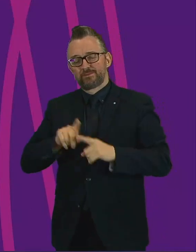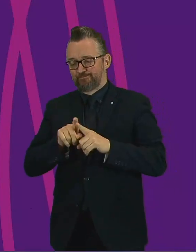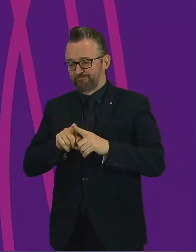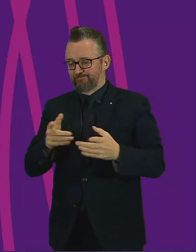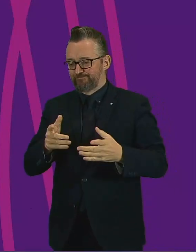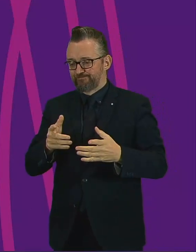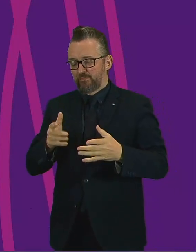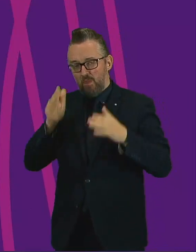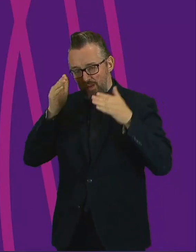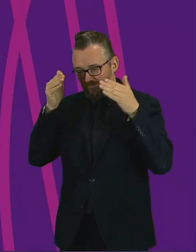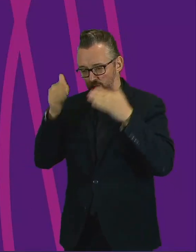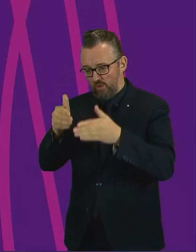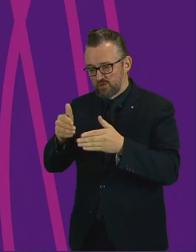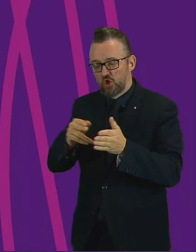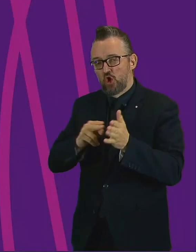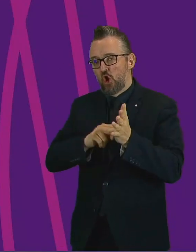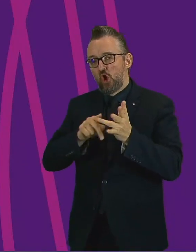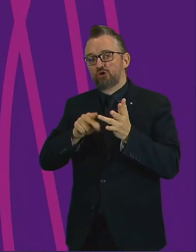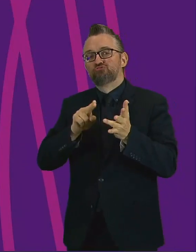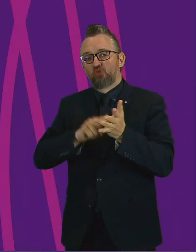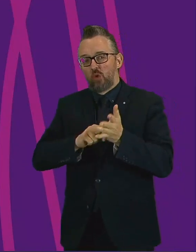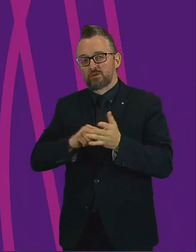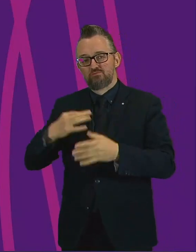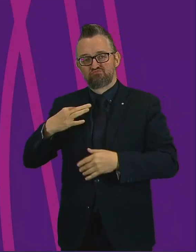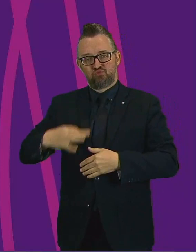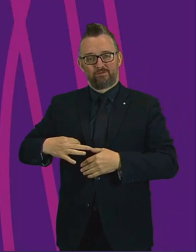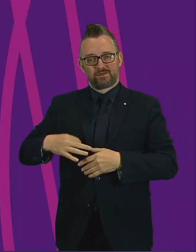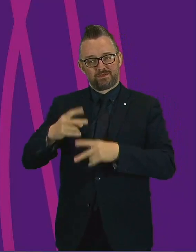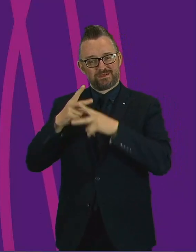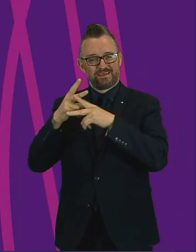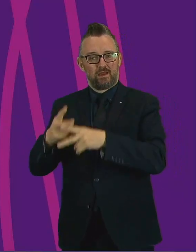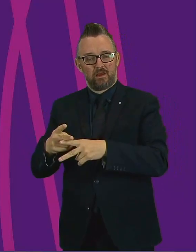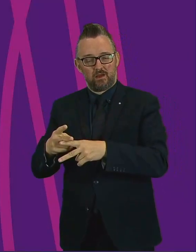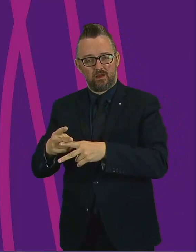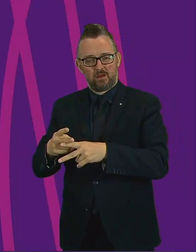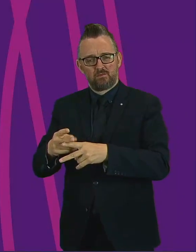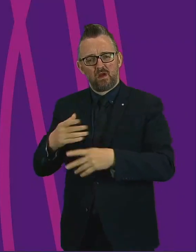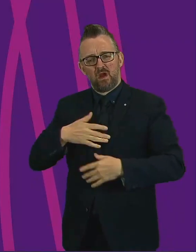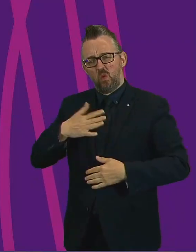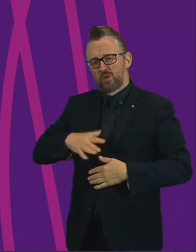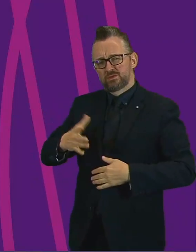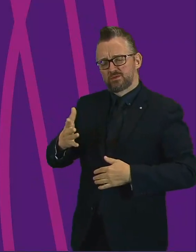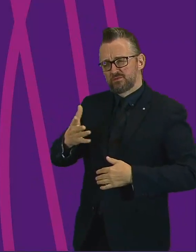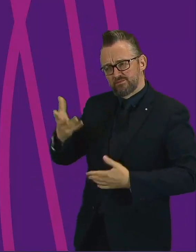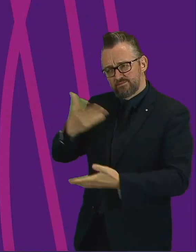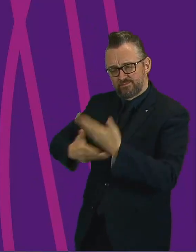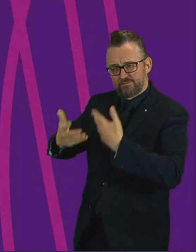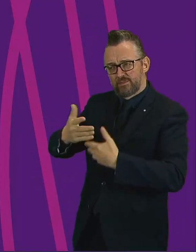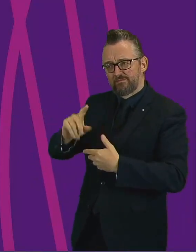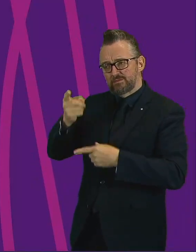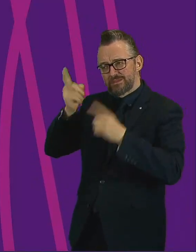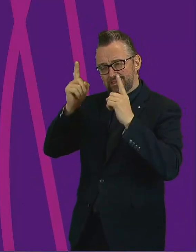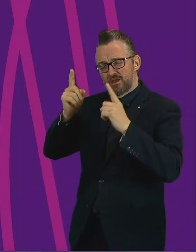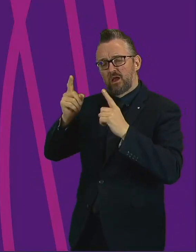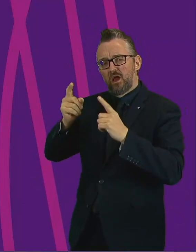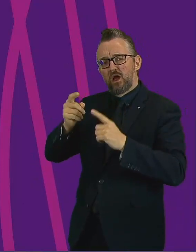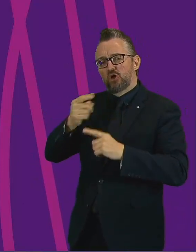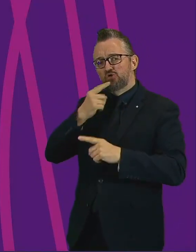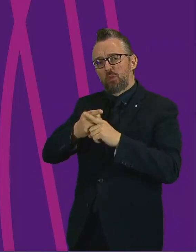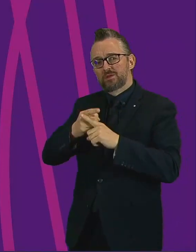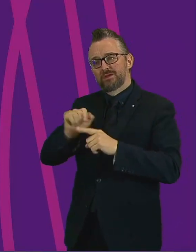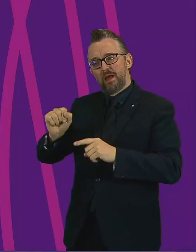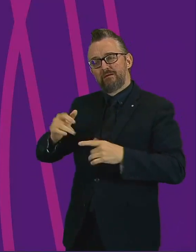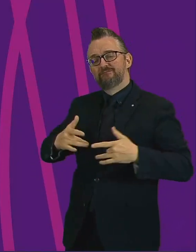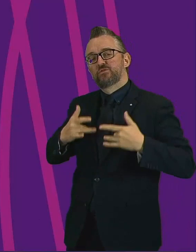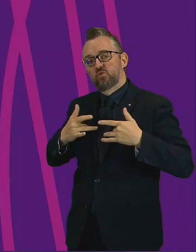on not-for-profit care. Therefore, I would be interested to know what the First Minister thinks about a national